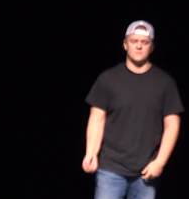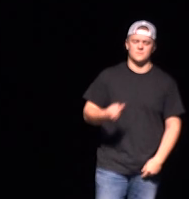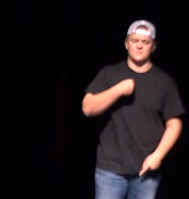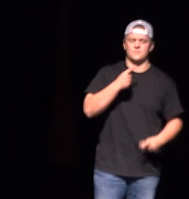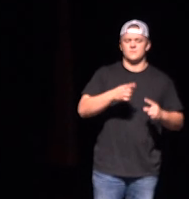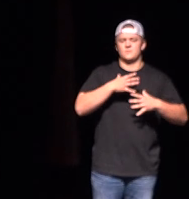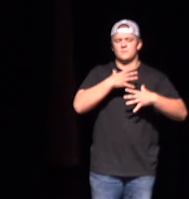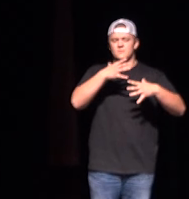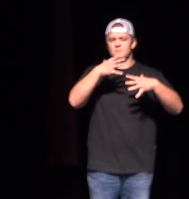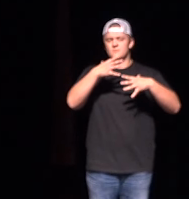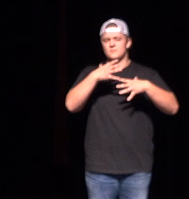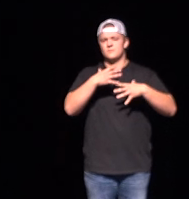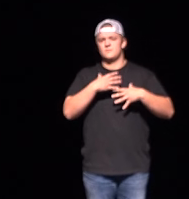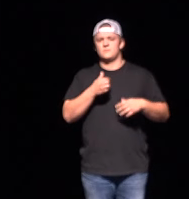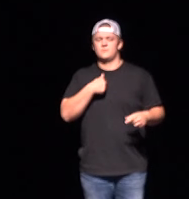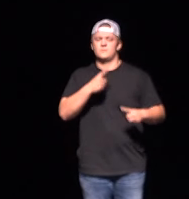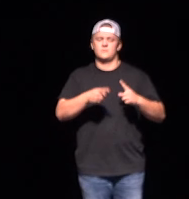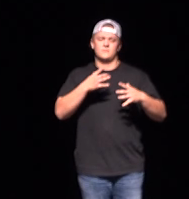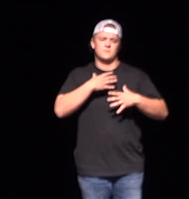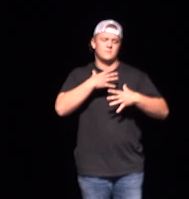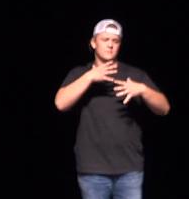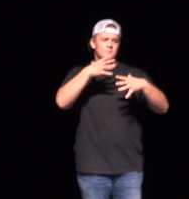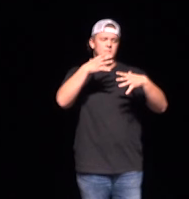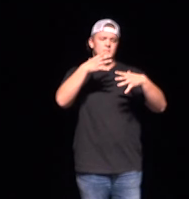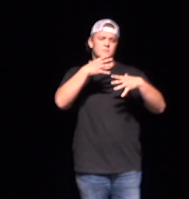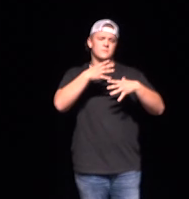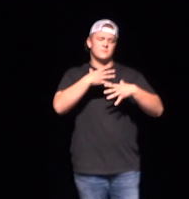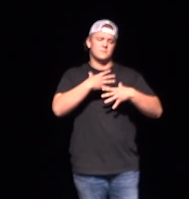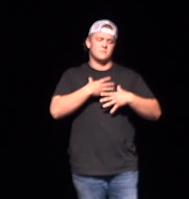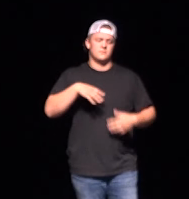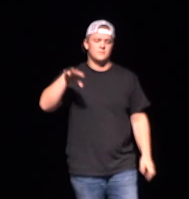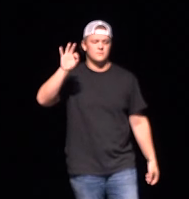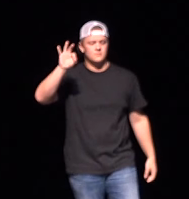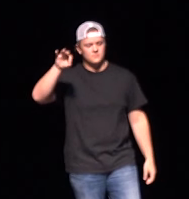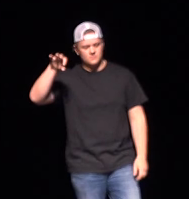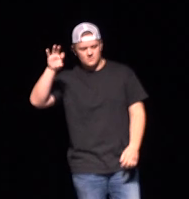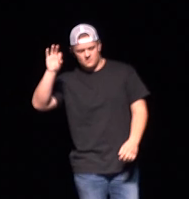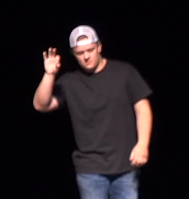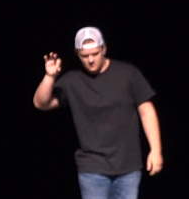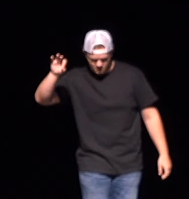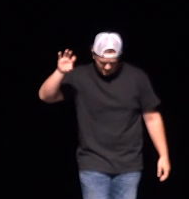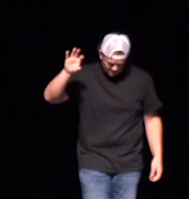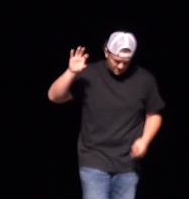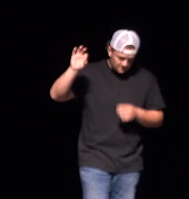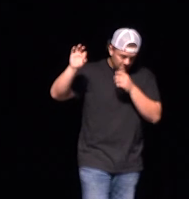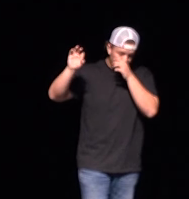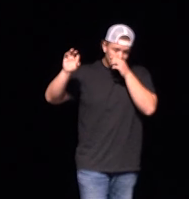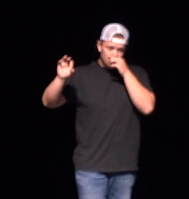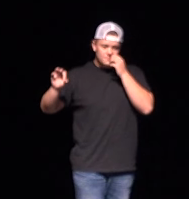I can't breathe, I can't breathe, nine, nine, nine